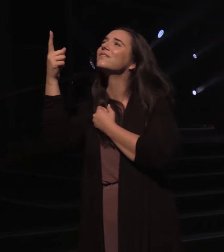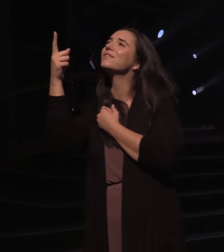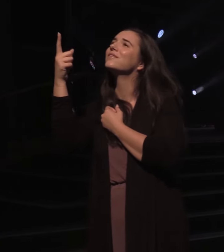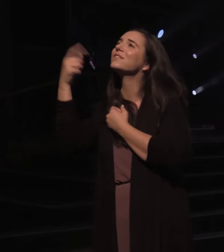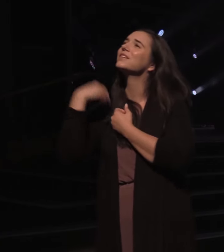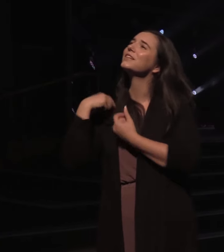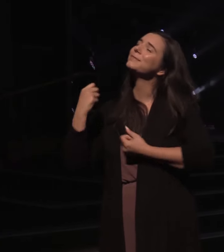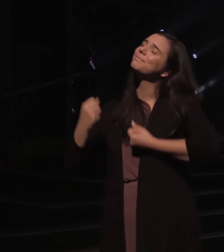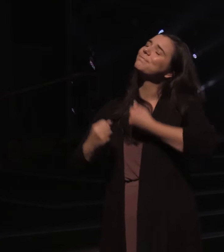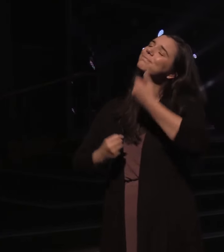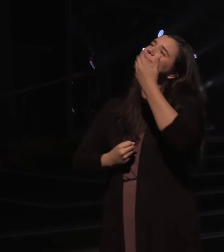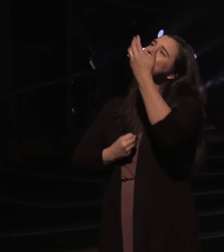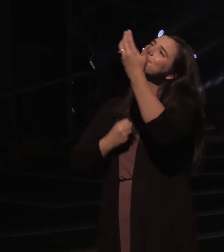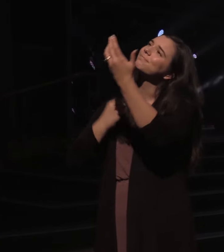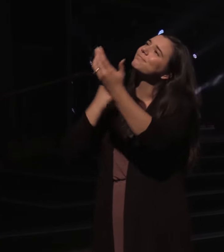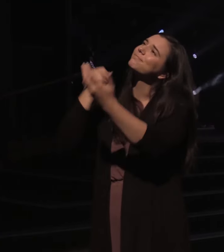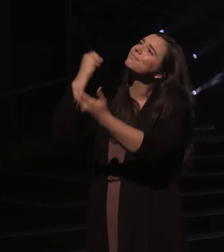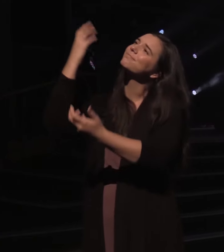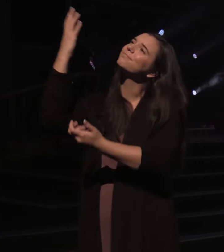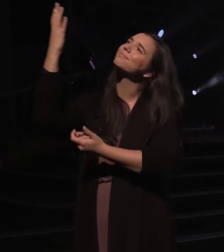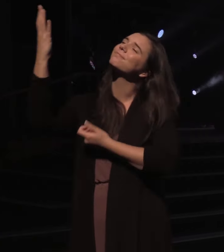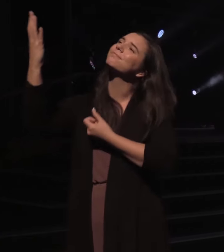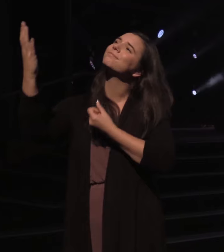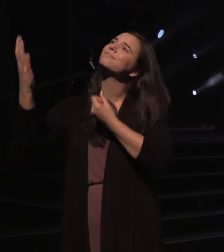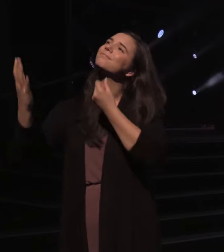and I lift my